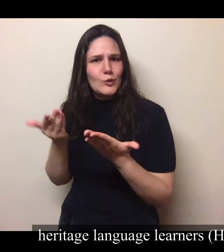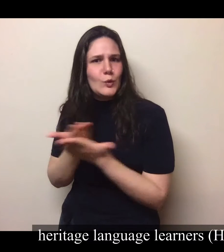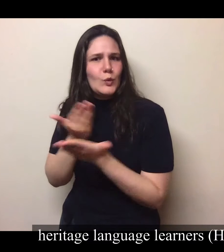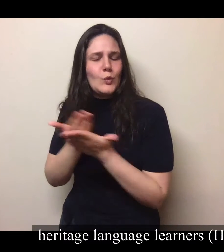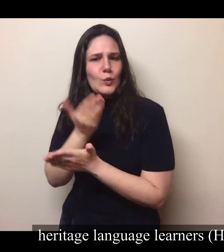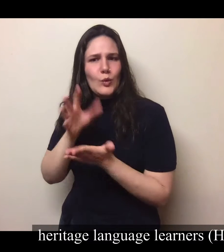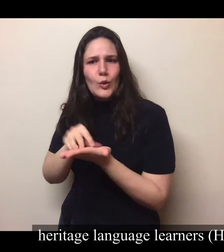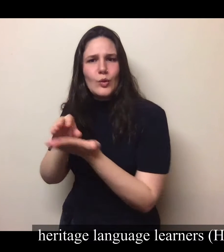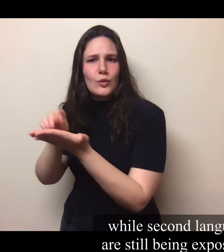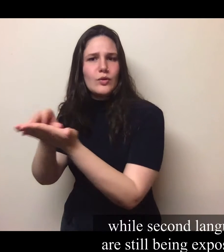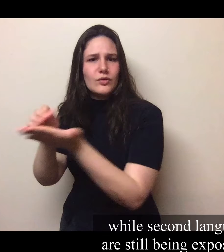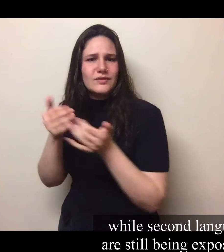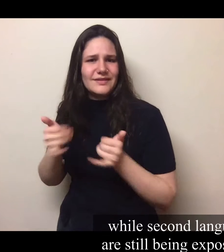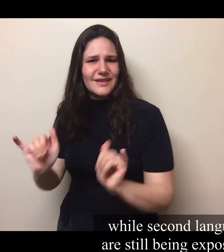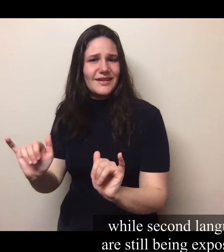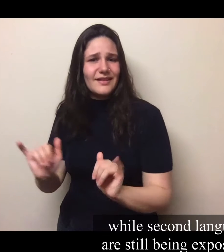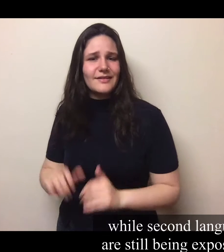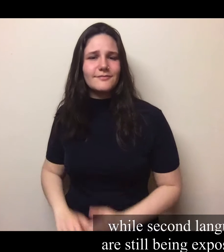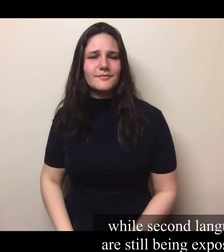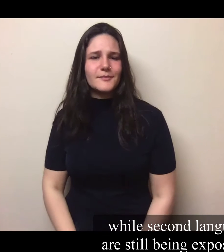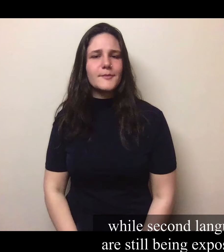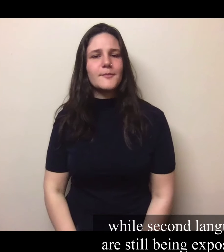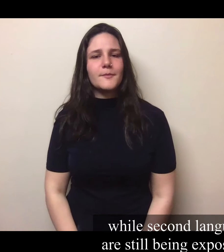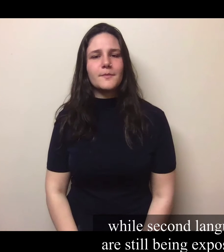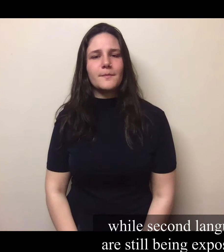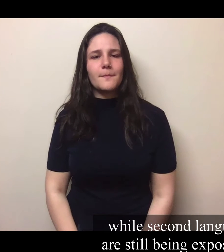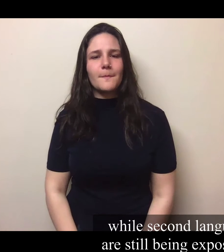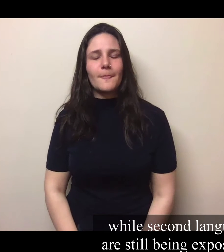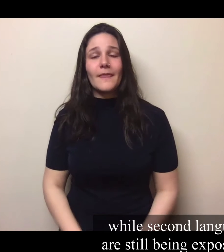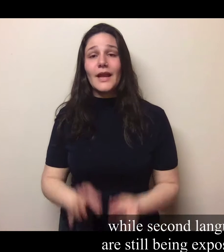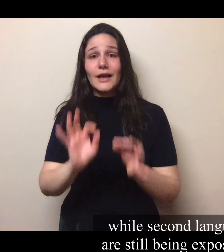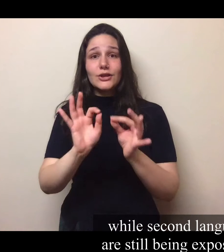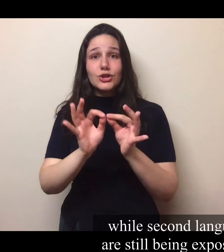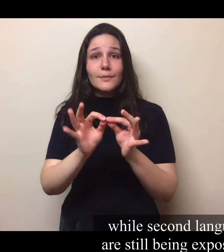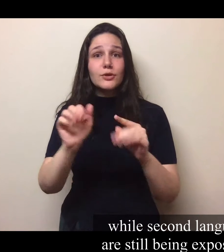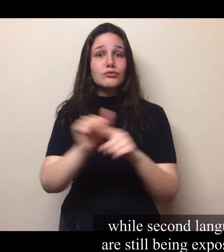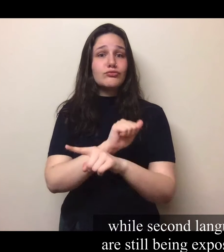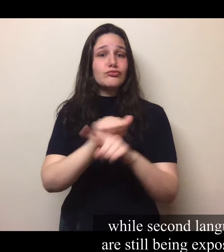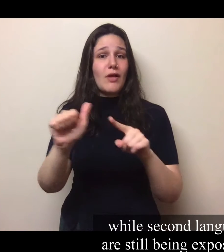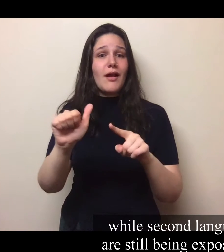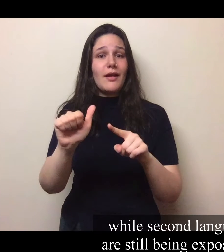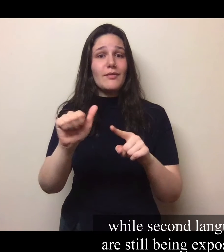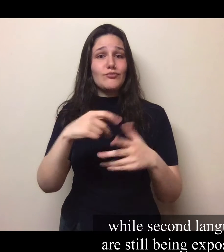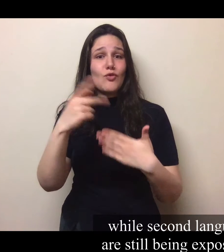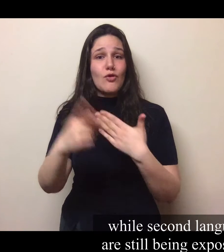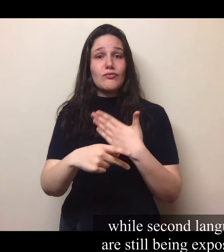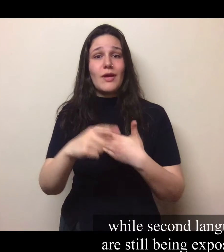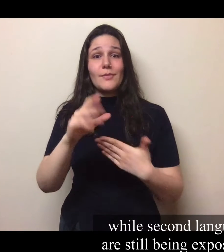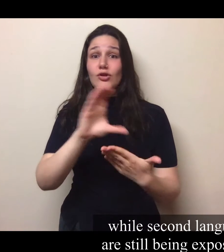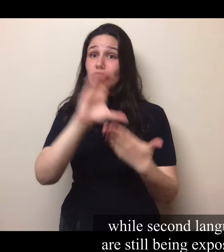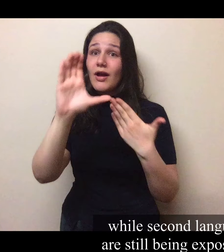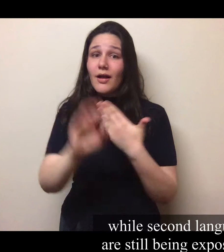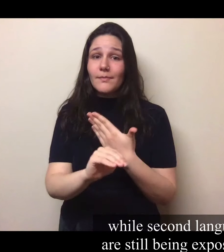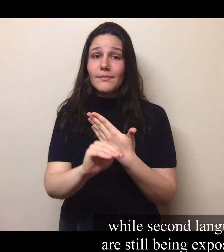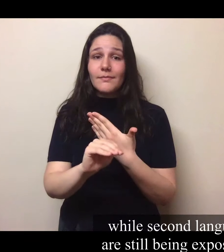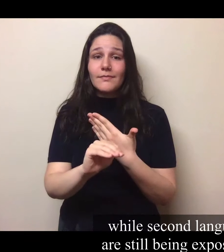up immersed in ASL, while second language learners are still being exposed to the language.